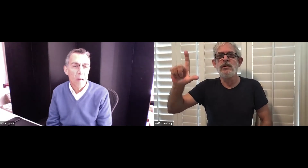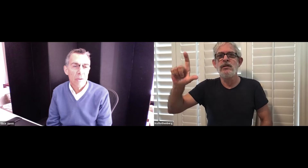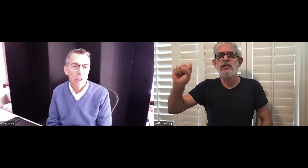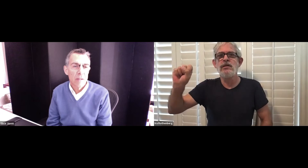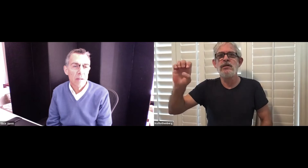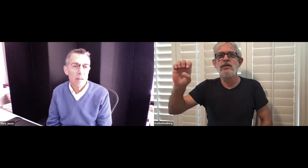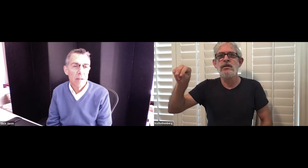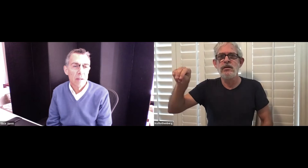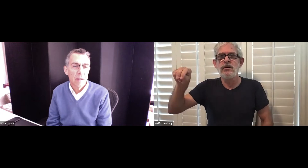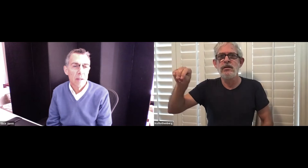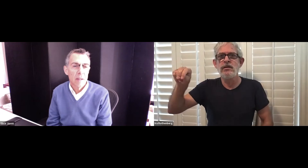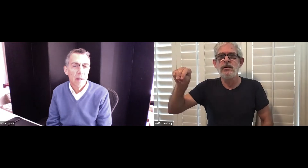Bergen-Belsen.